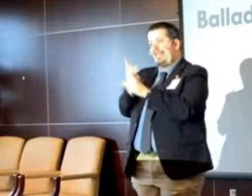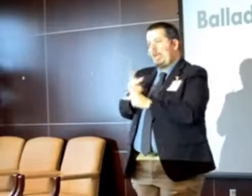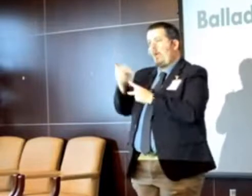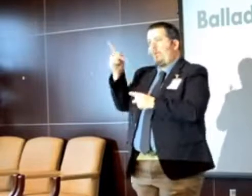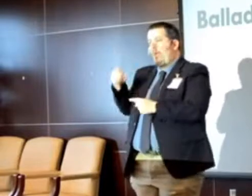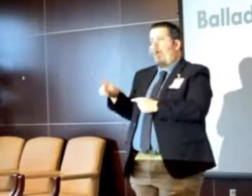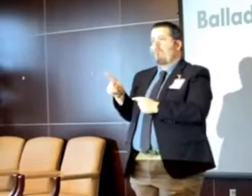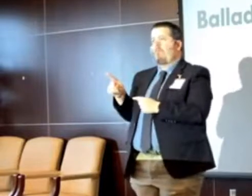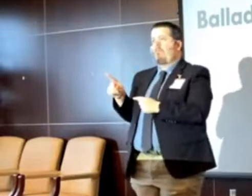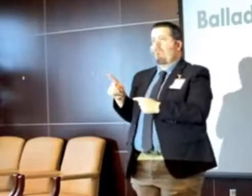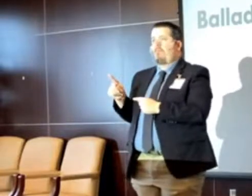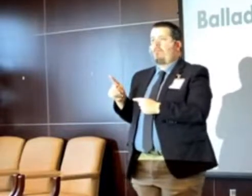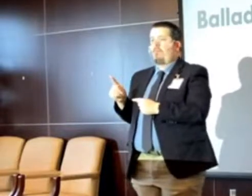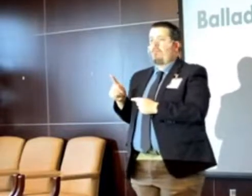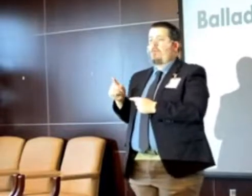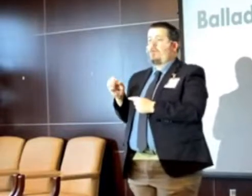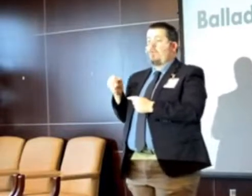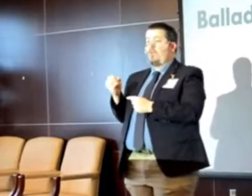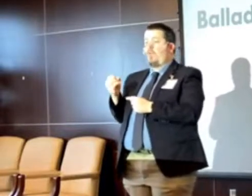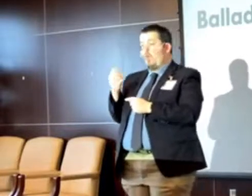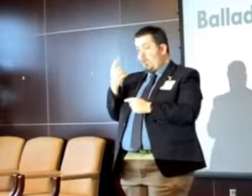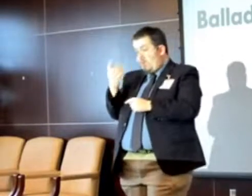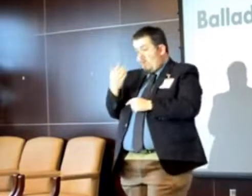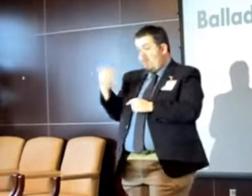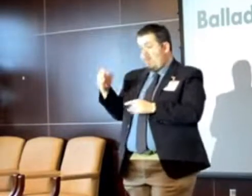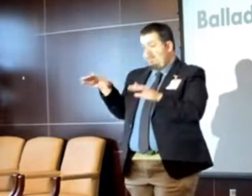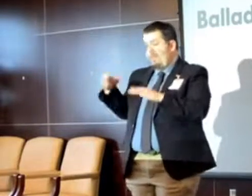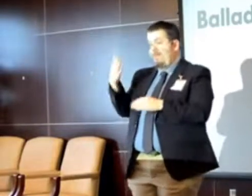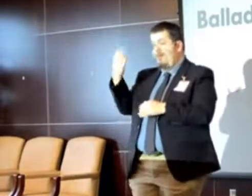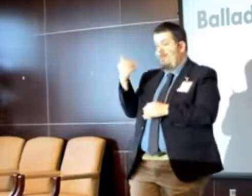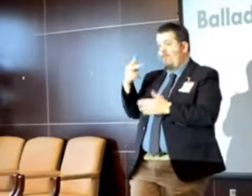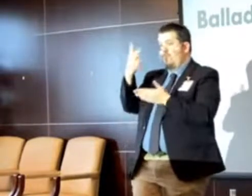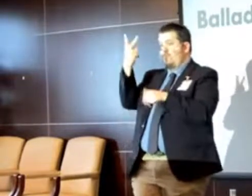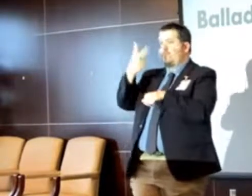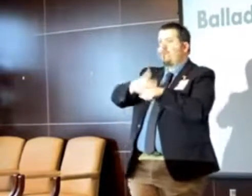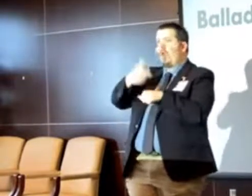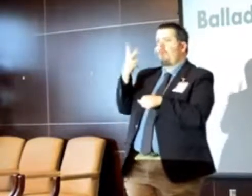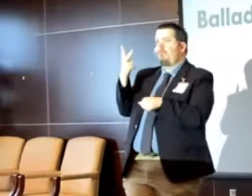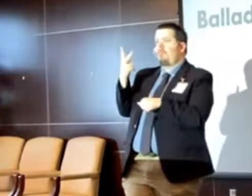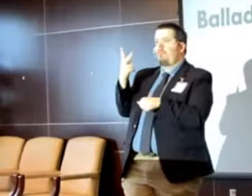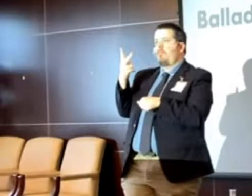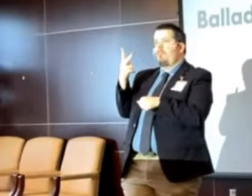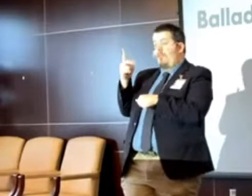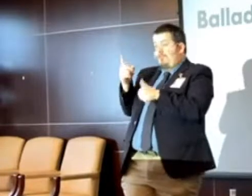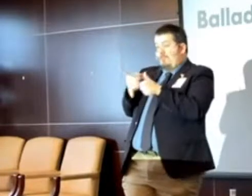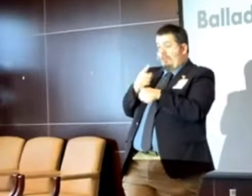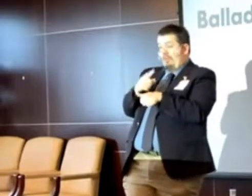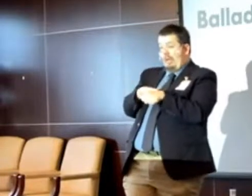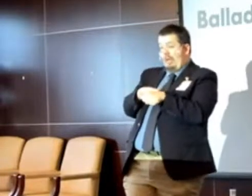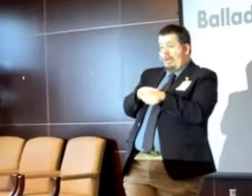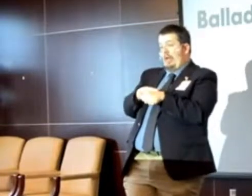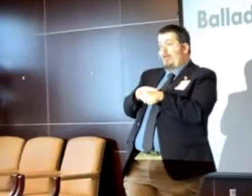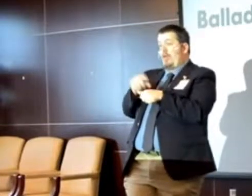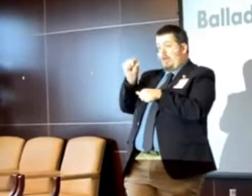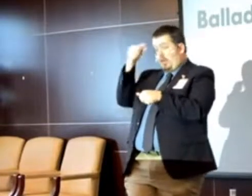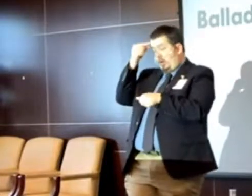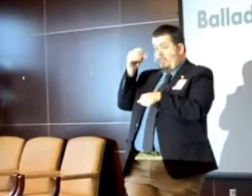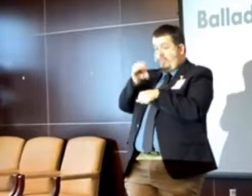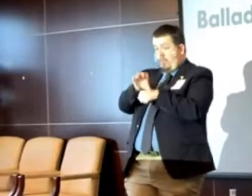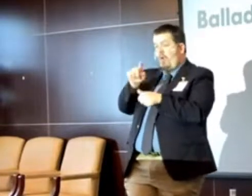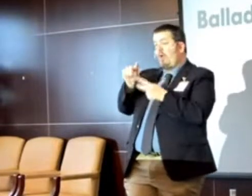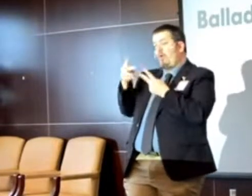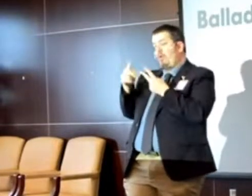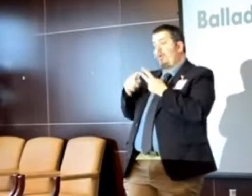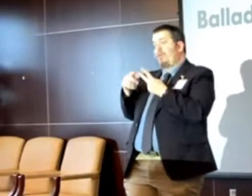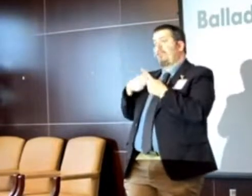of them. And one of the things we had done before, we've done it twice. First time it was imposed on us by the government. The second time we